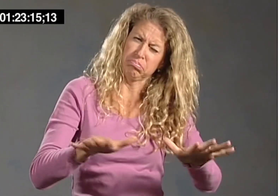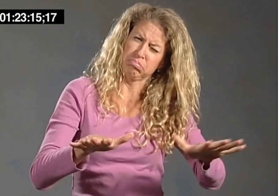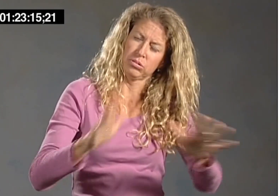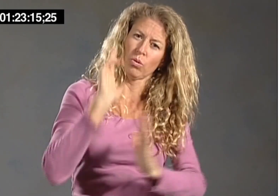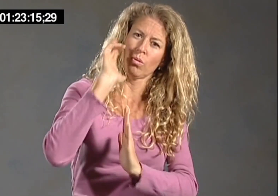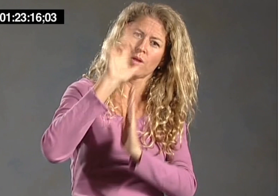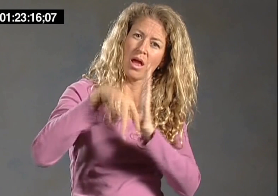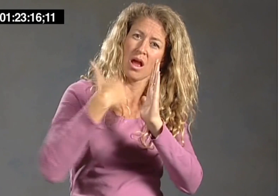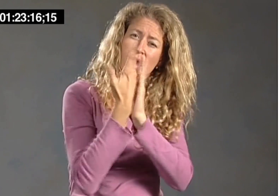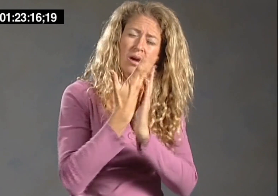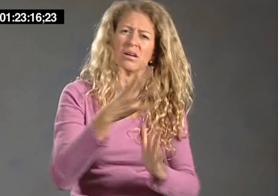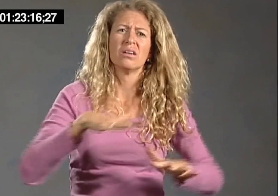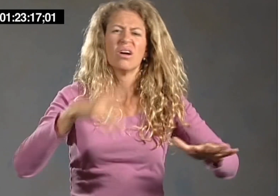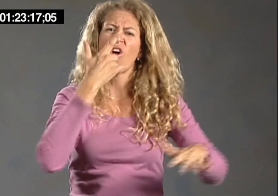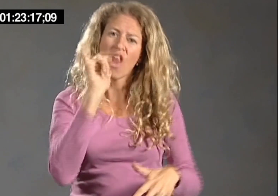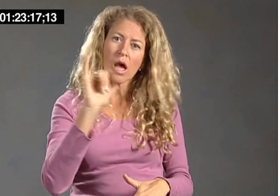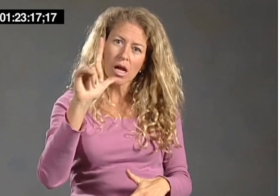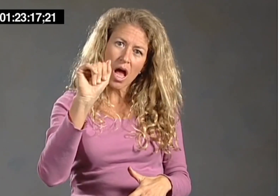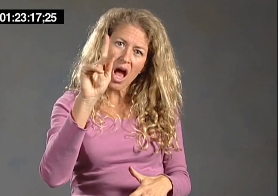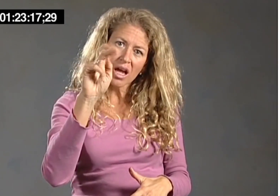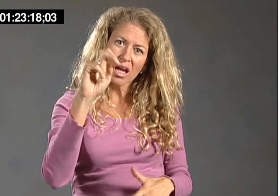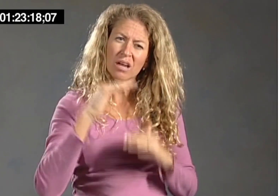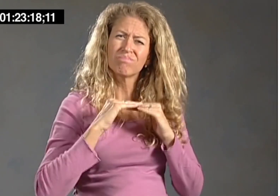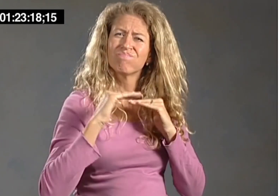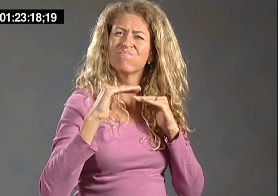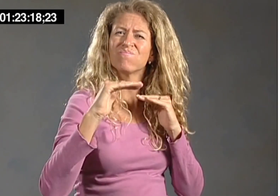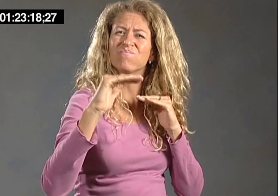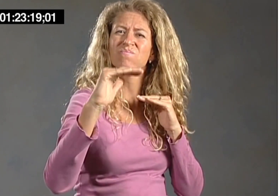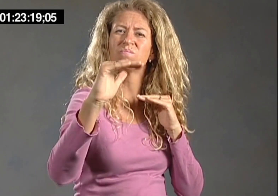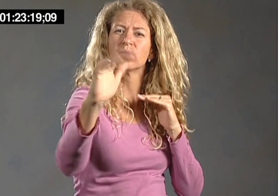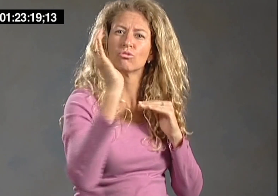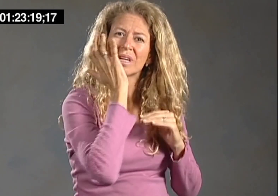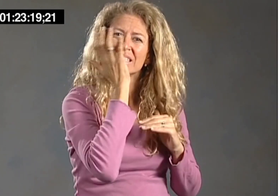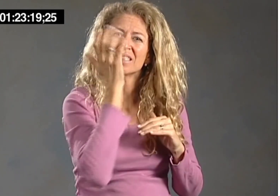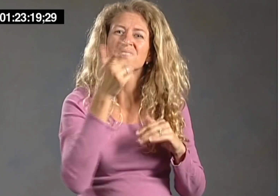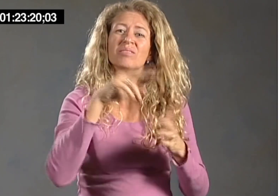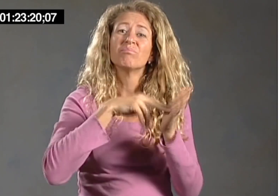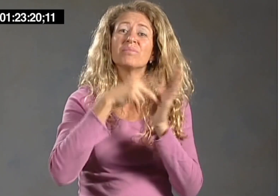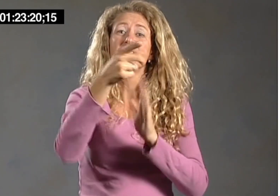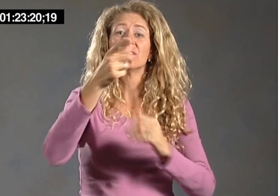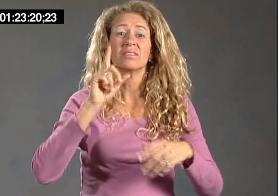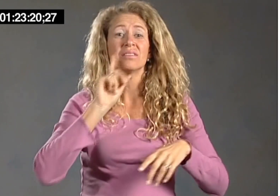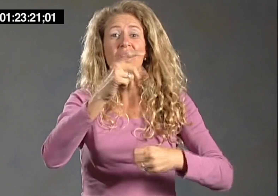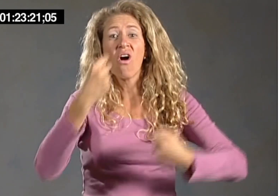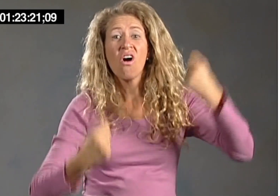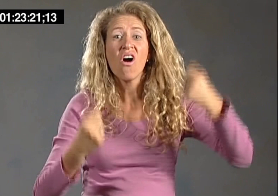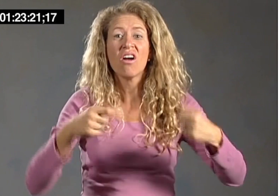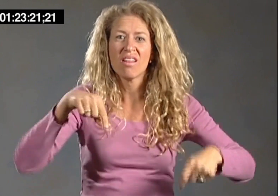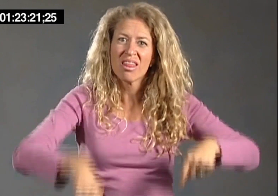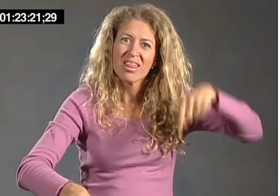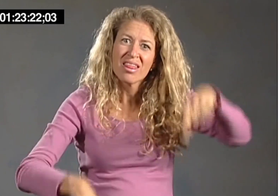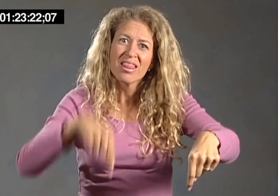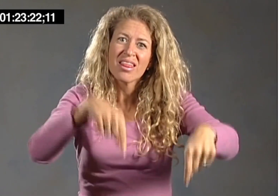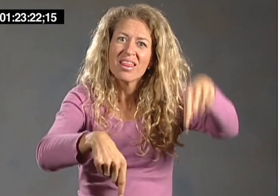problem. All good. When you get in a car and drive around, the water moves and the area